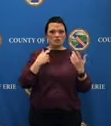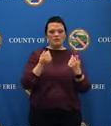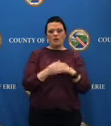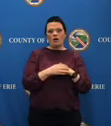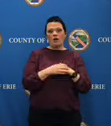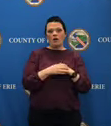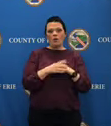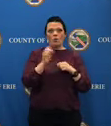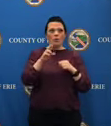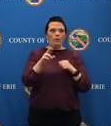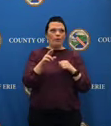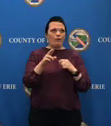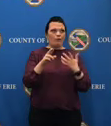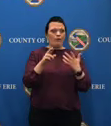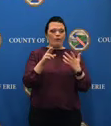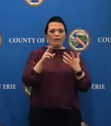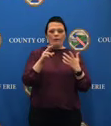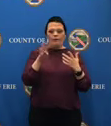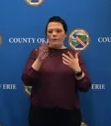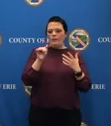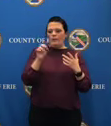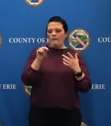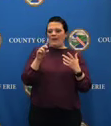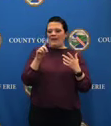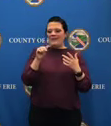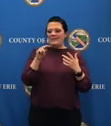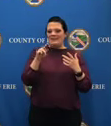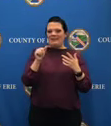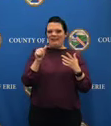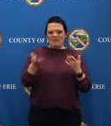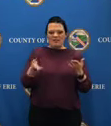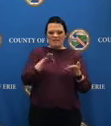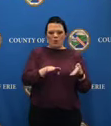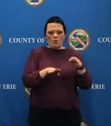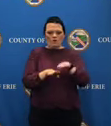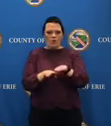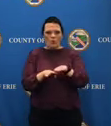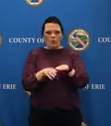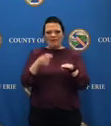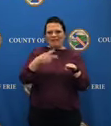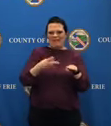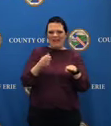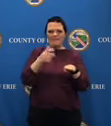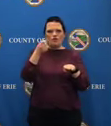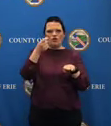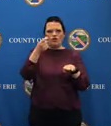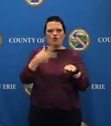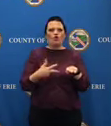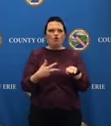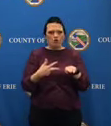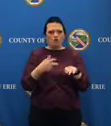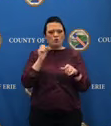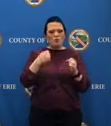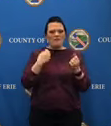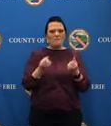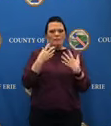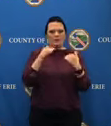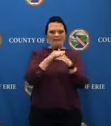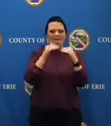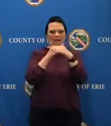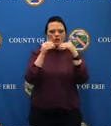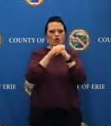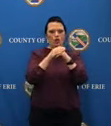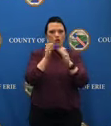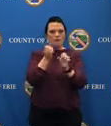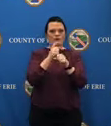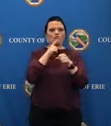T-shirt, or using a bandana, folding it in half or a third, so you have multiple layers of fabric. You want to make sure it has